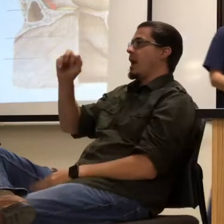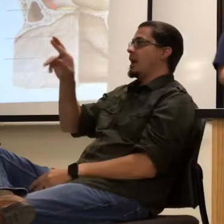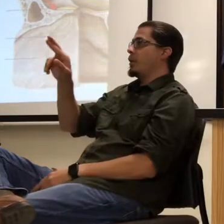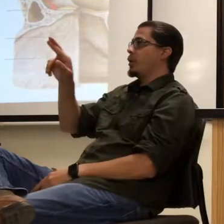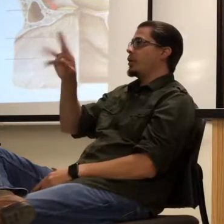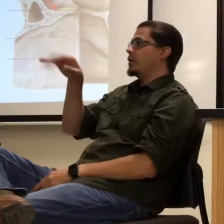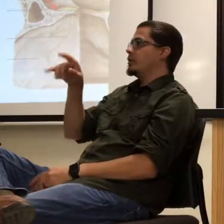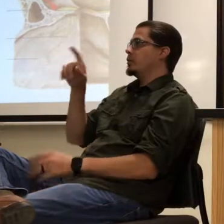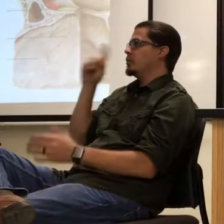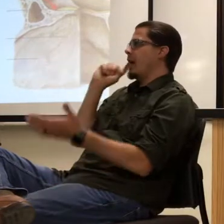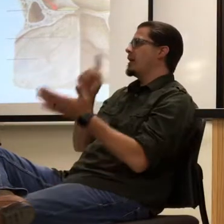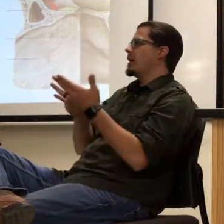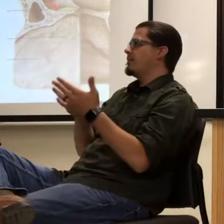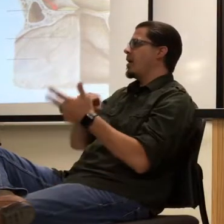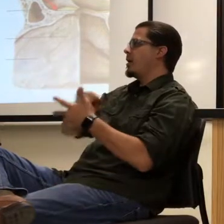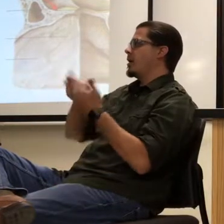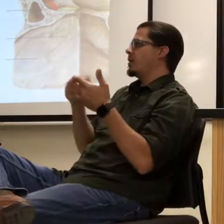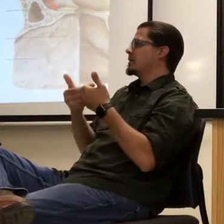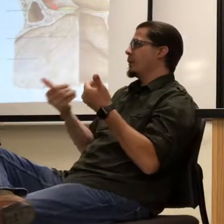those three.